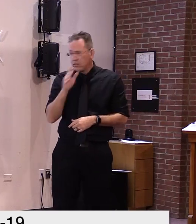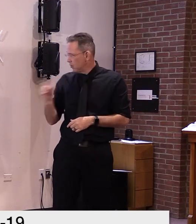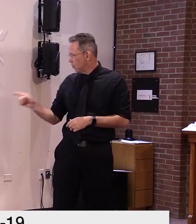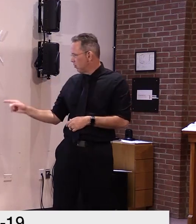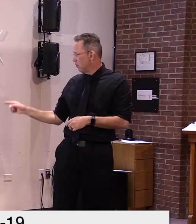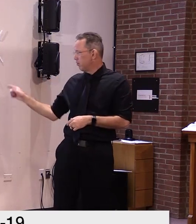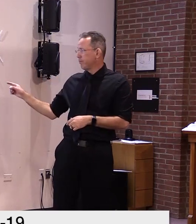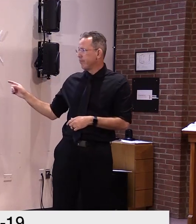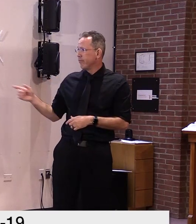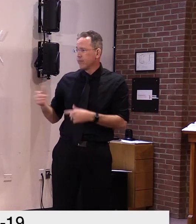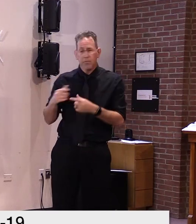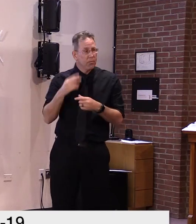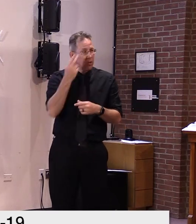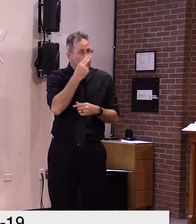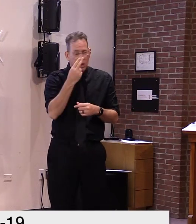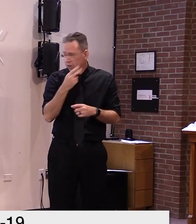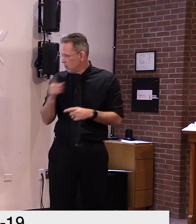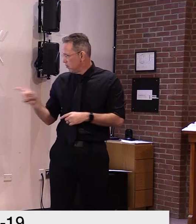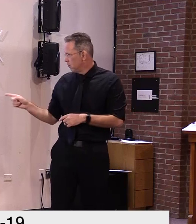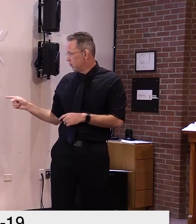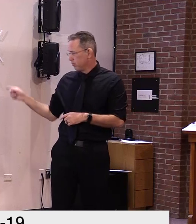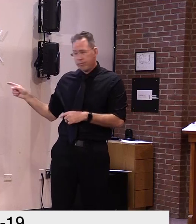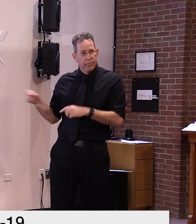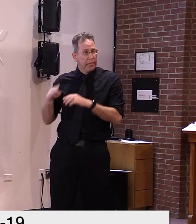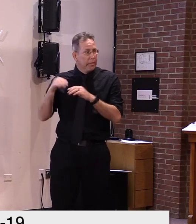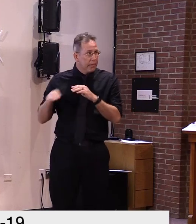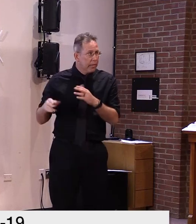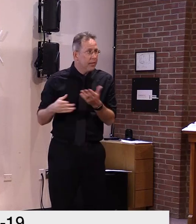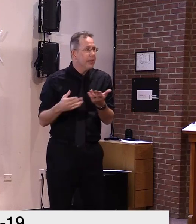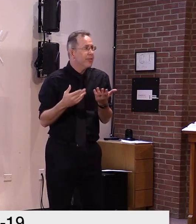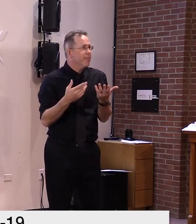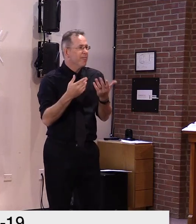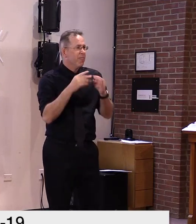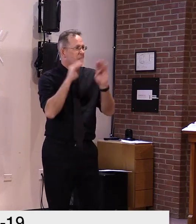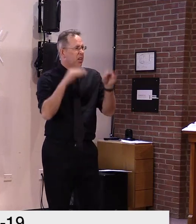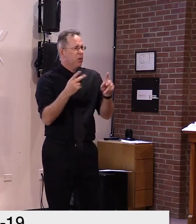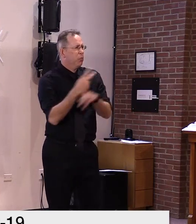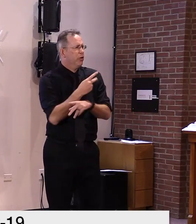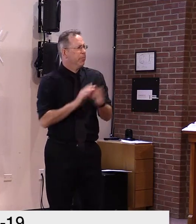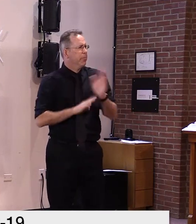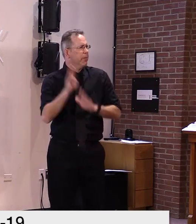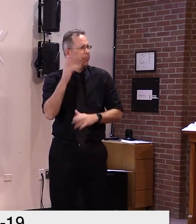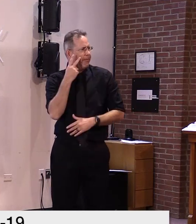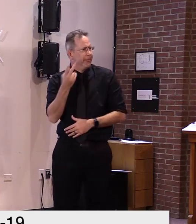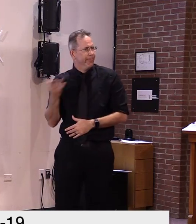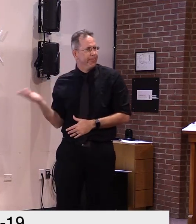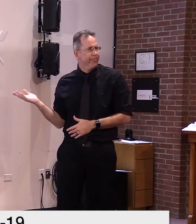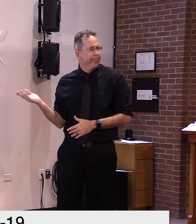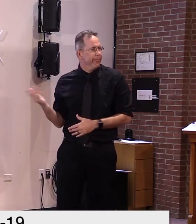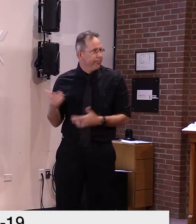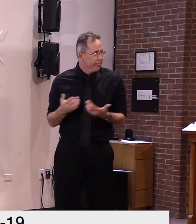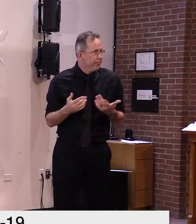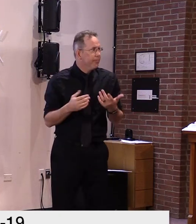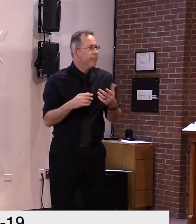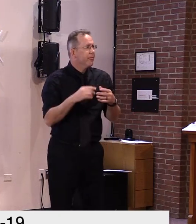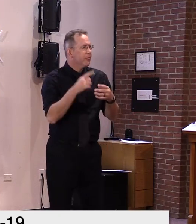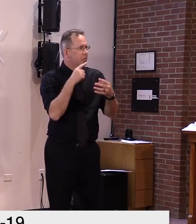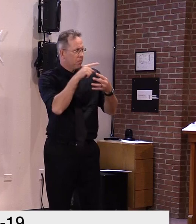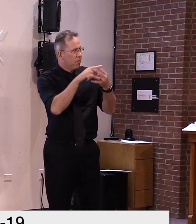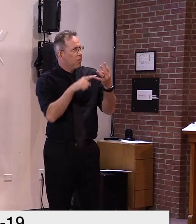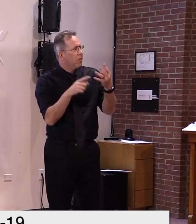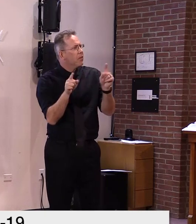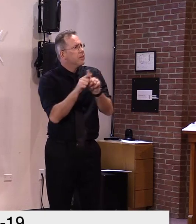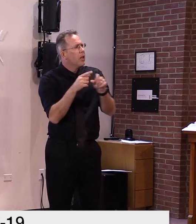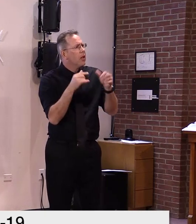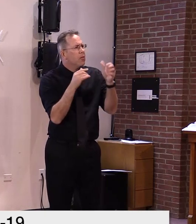last few weeks. These are three rural states other than Vermont, which is rural as well. But it shows you how small